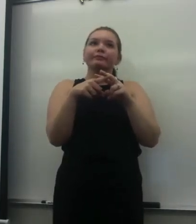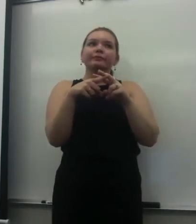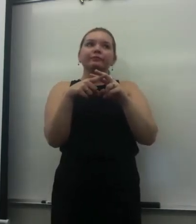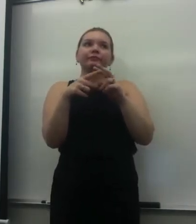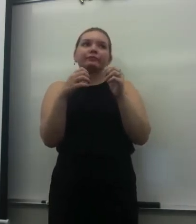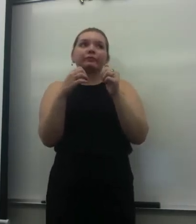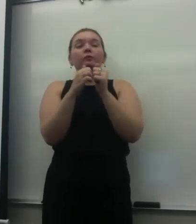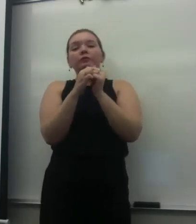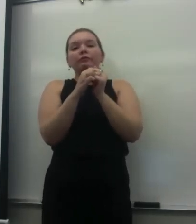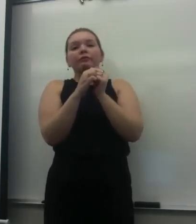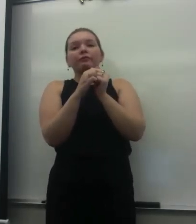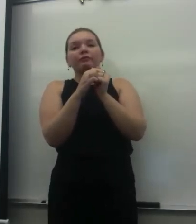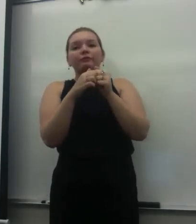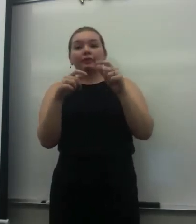settings.